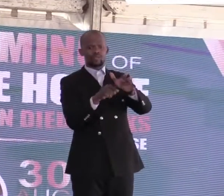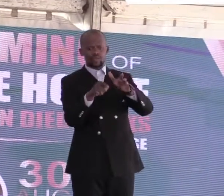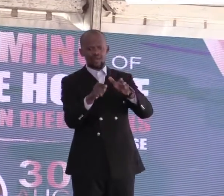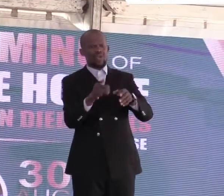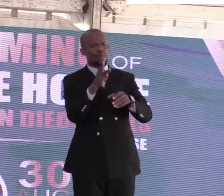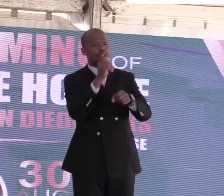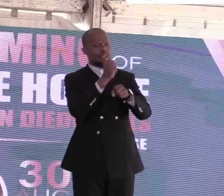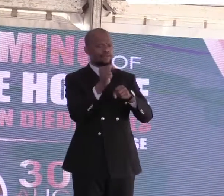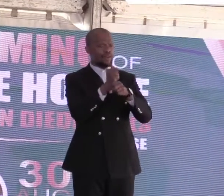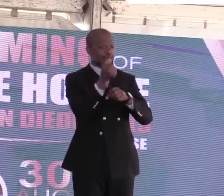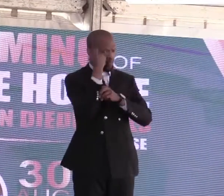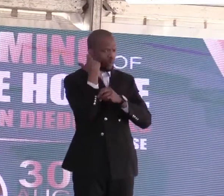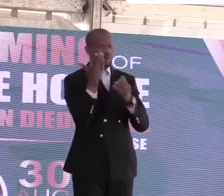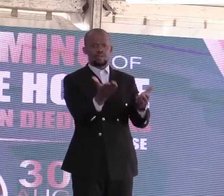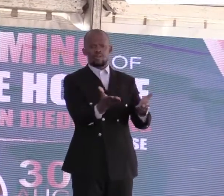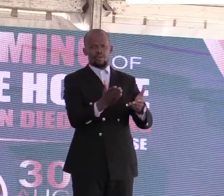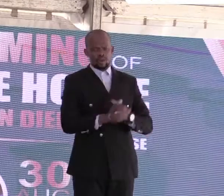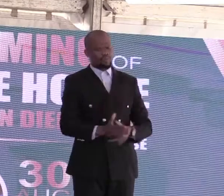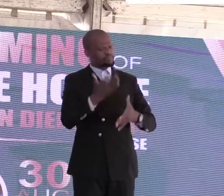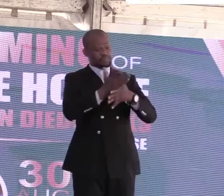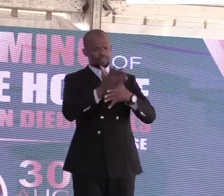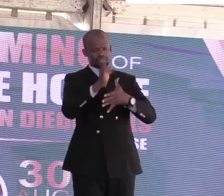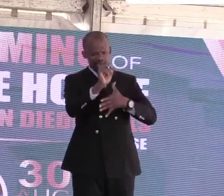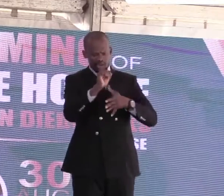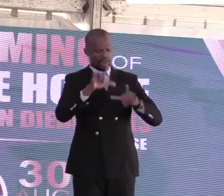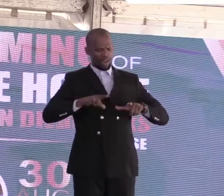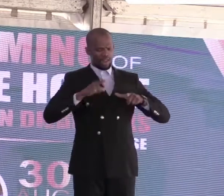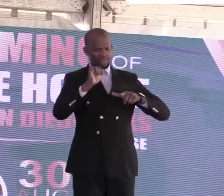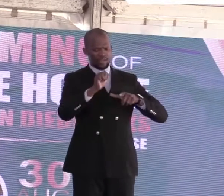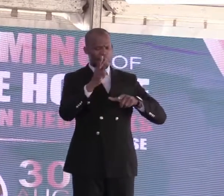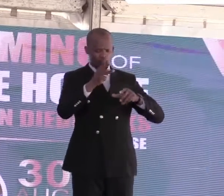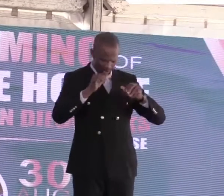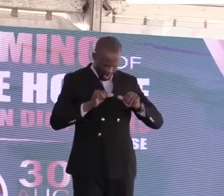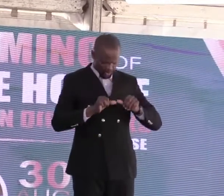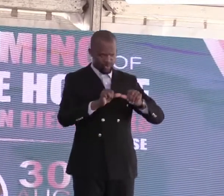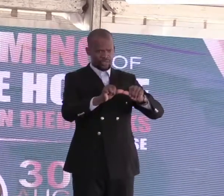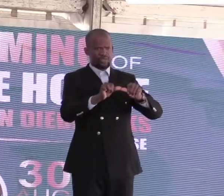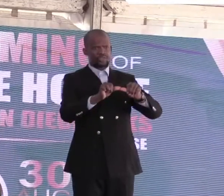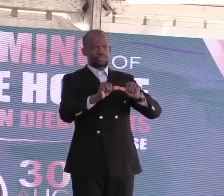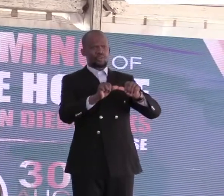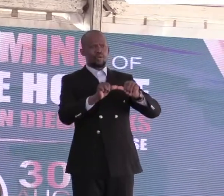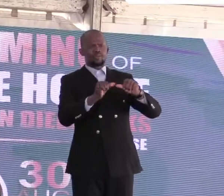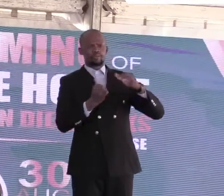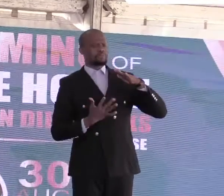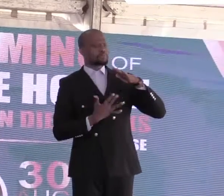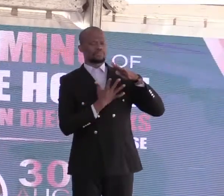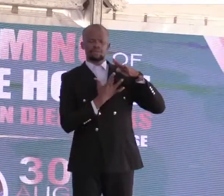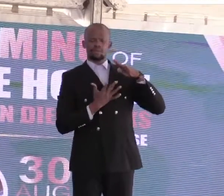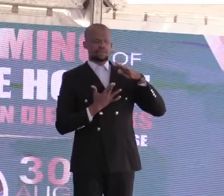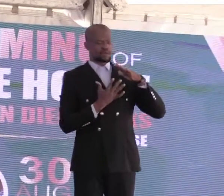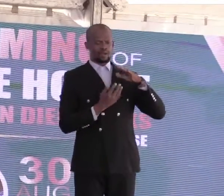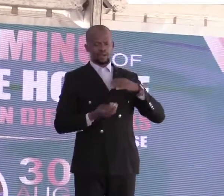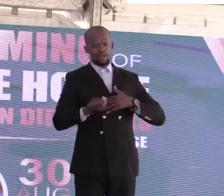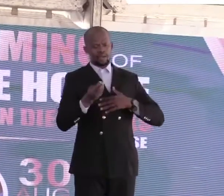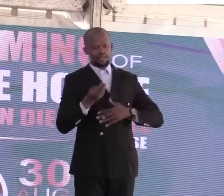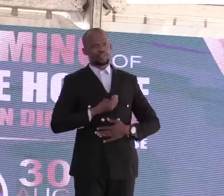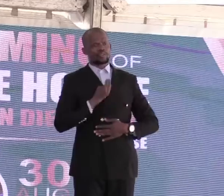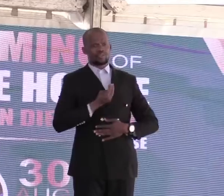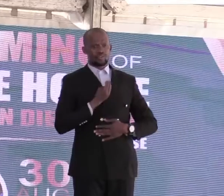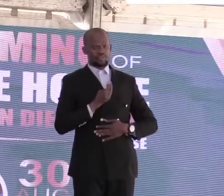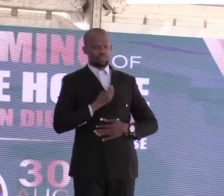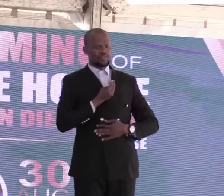be forgotten. Her work and her life will continue to inspire young women in South Africa until